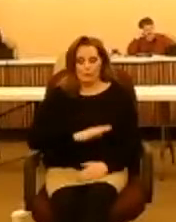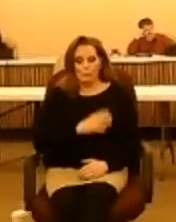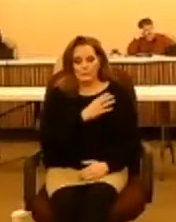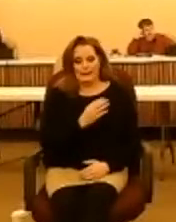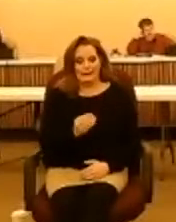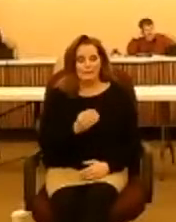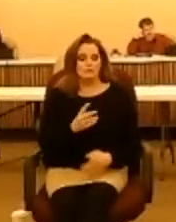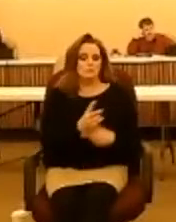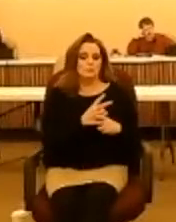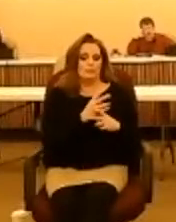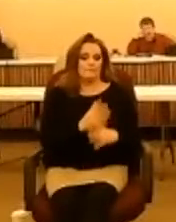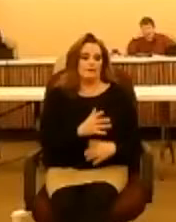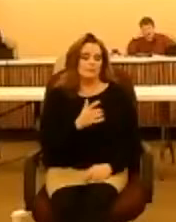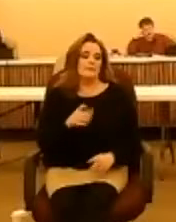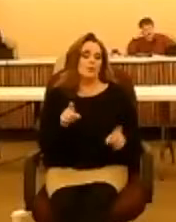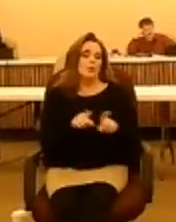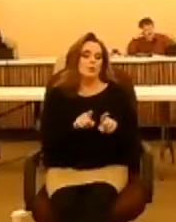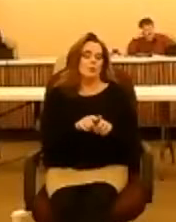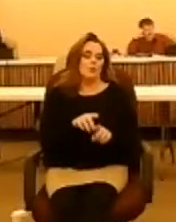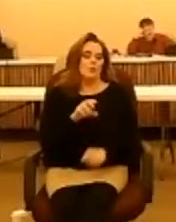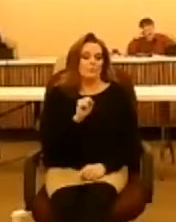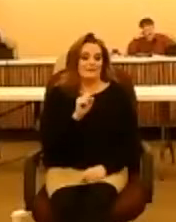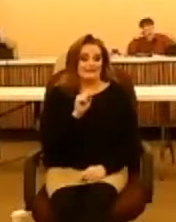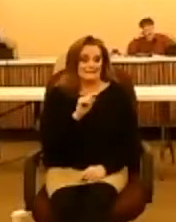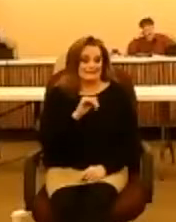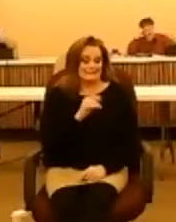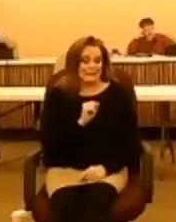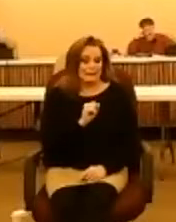as well as the stakeholders along the river.